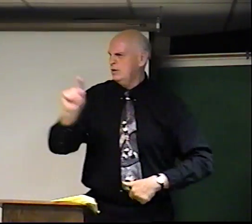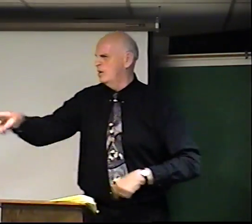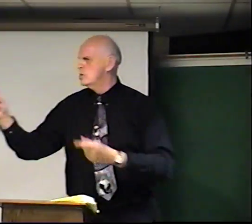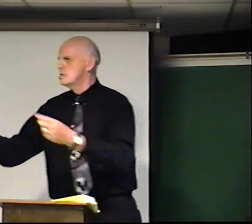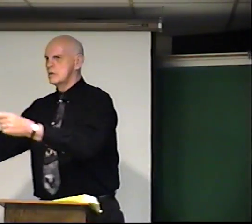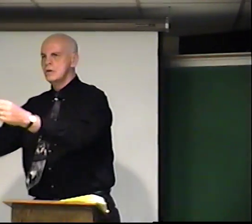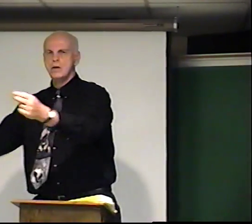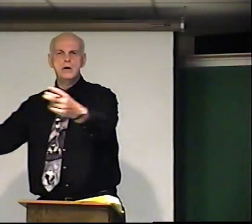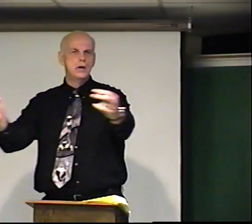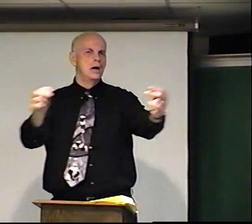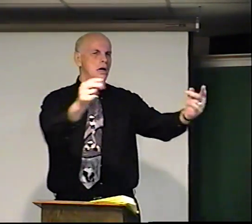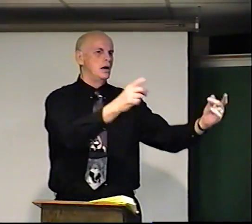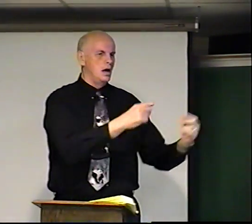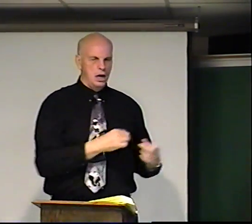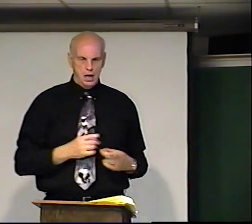this.